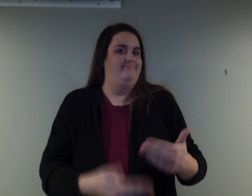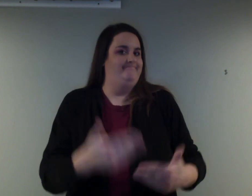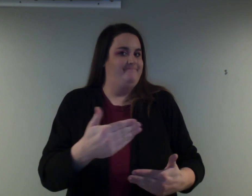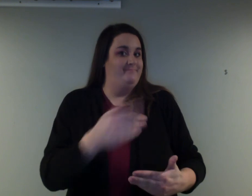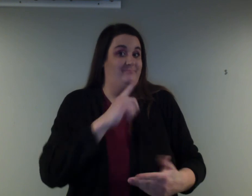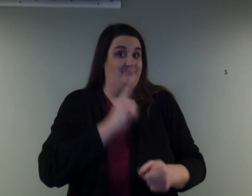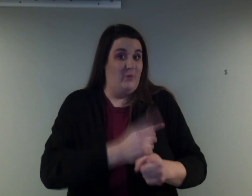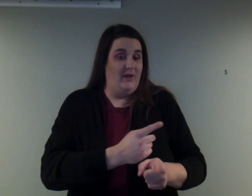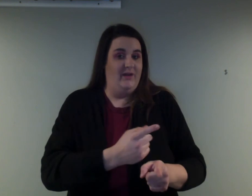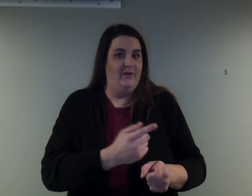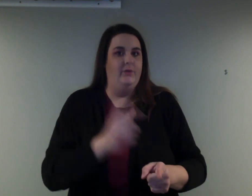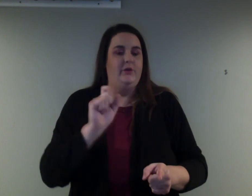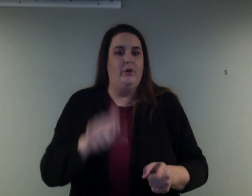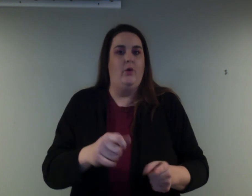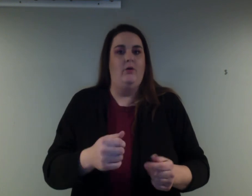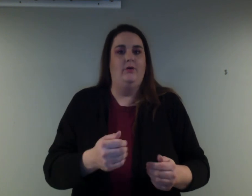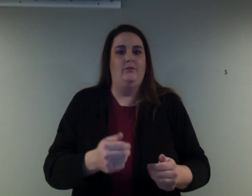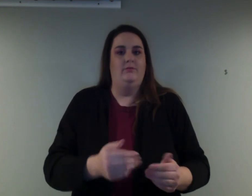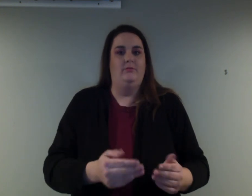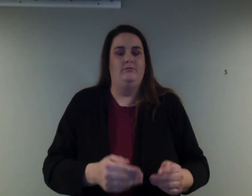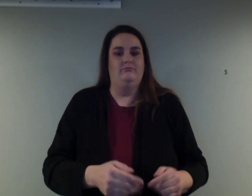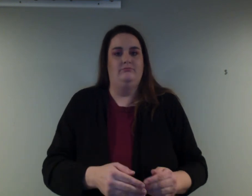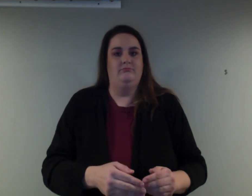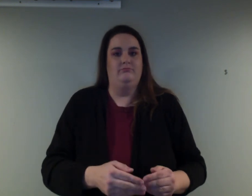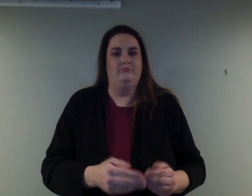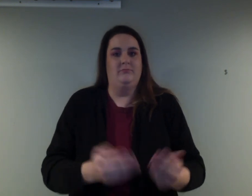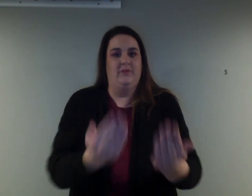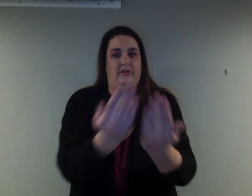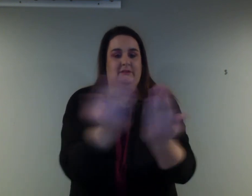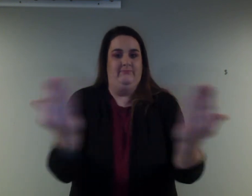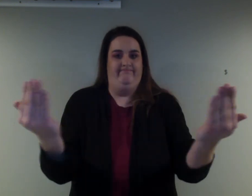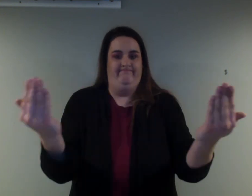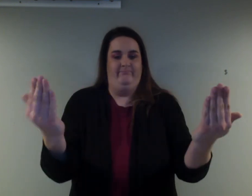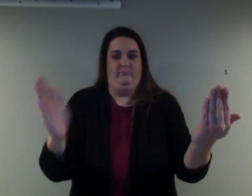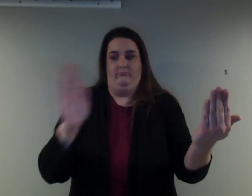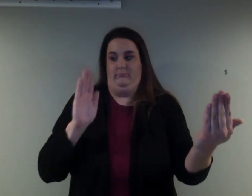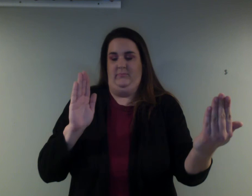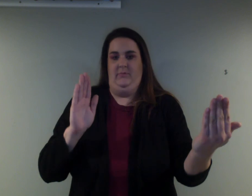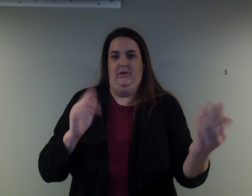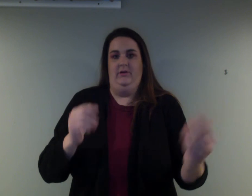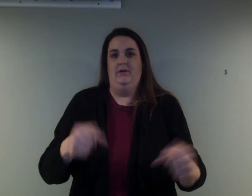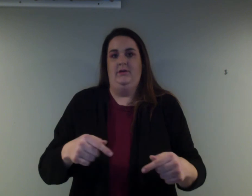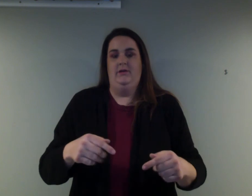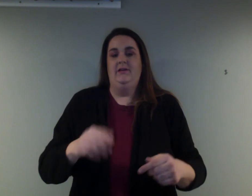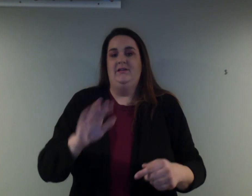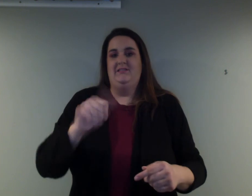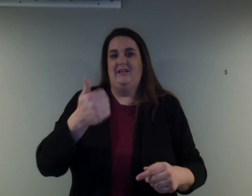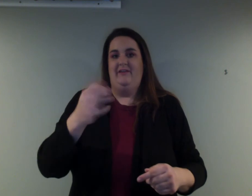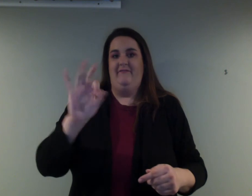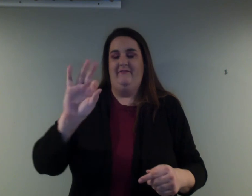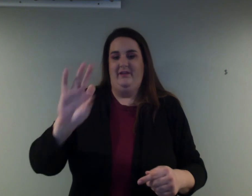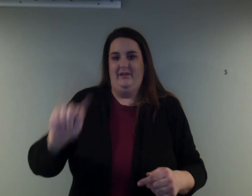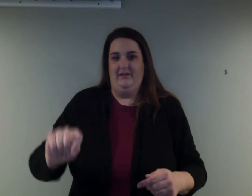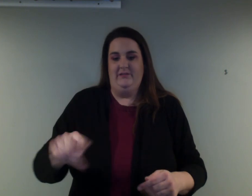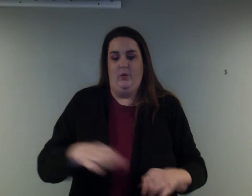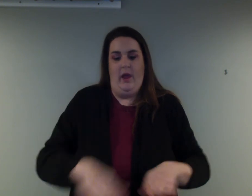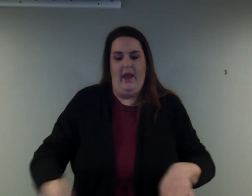side is 10 feet, so the area of the floor is 100 square feet.